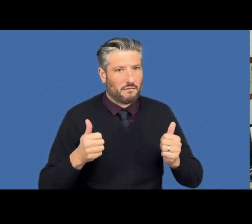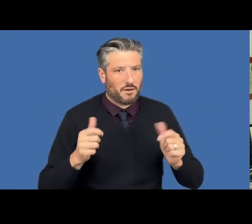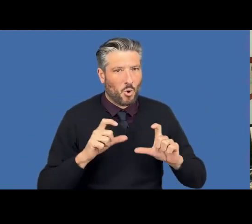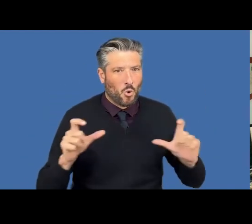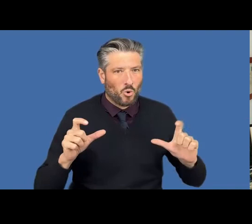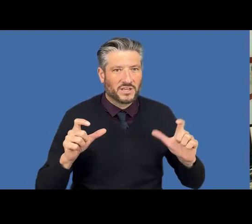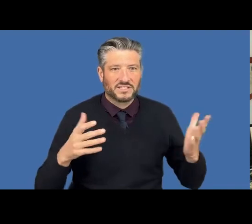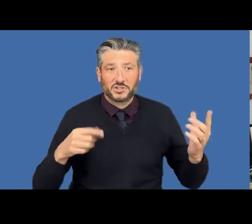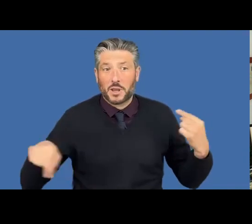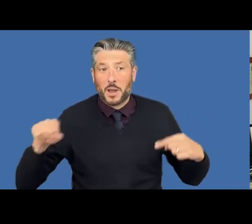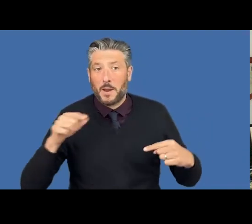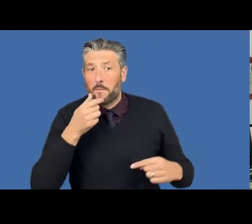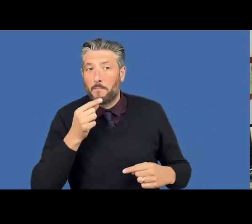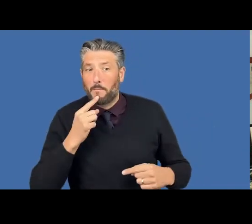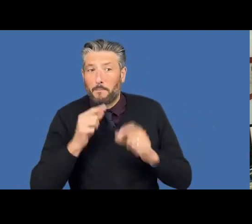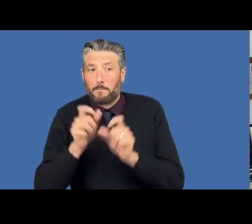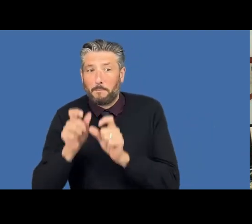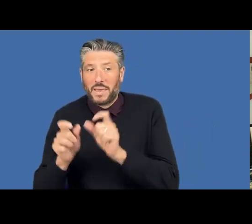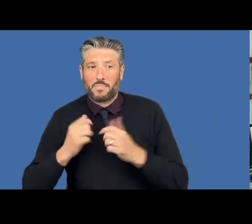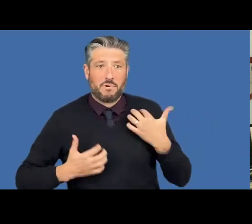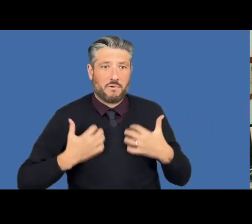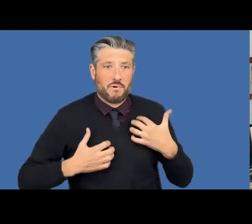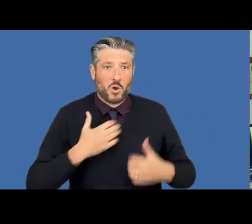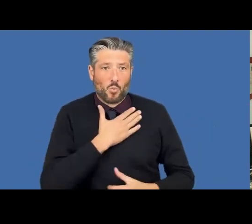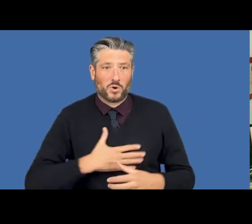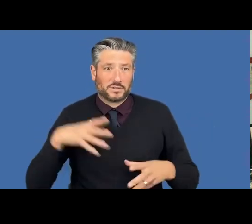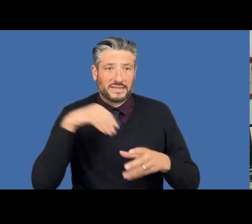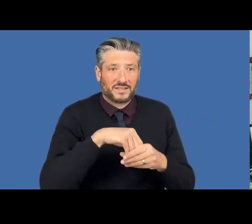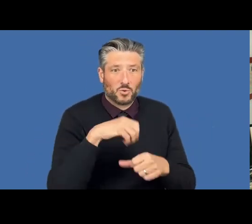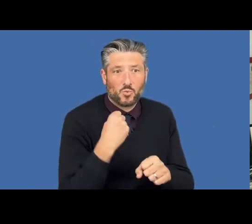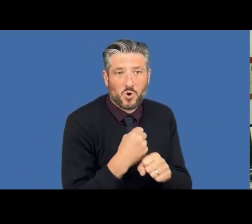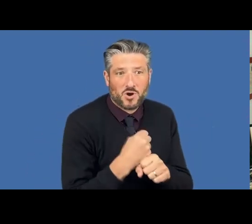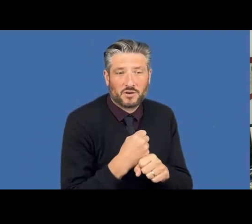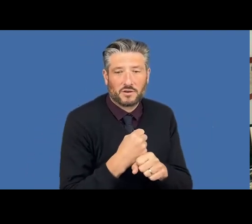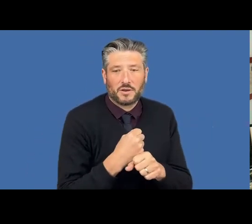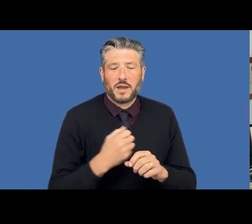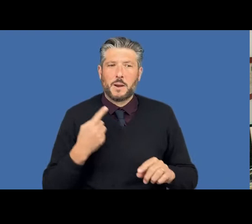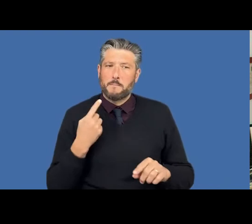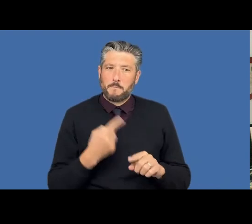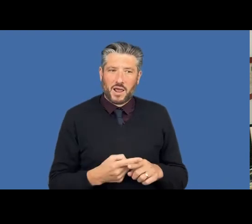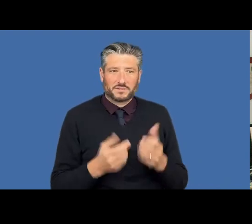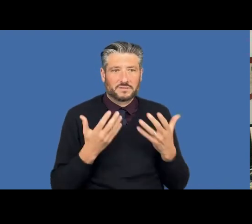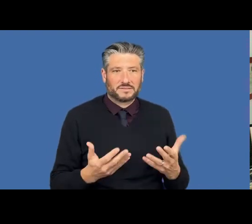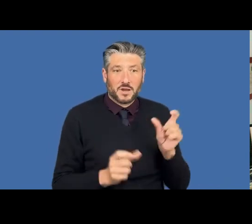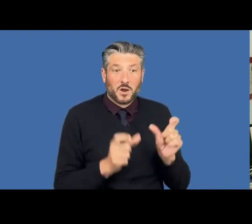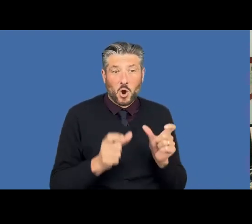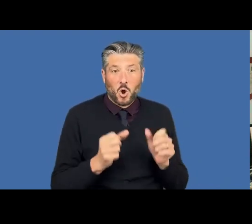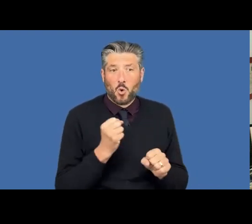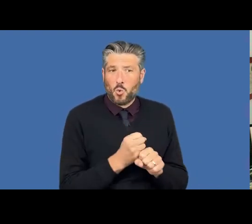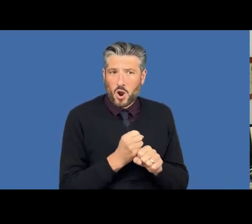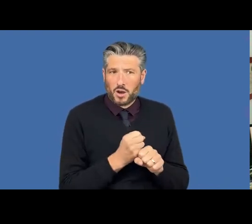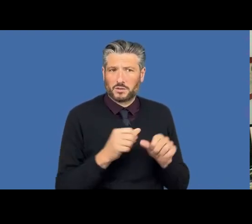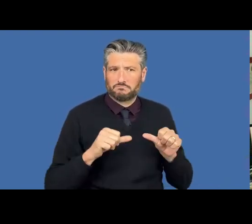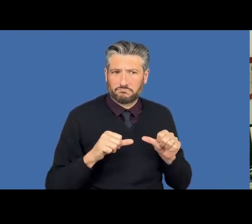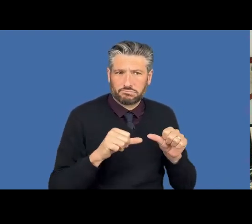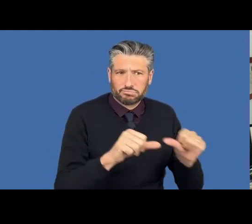candidates. You're going to retain employees, because actually people with disabilities